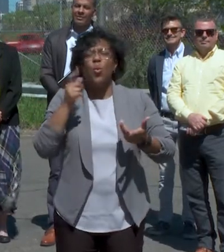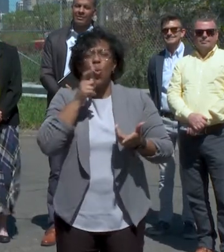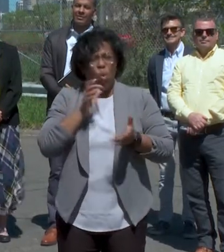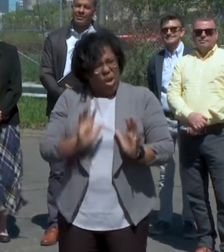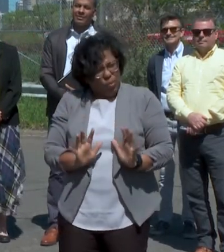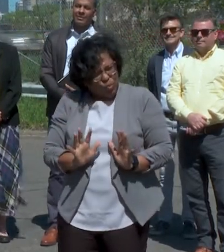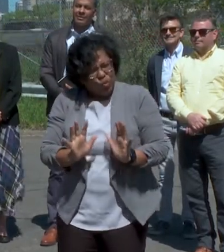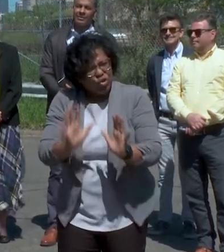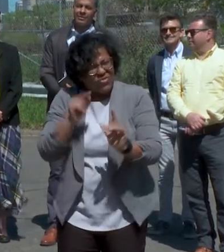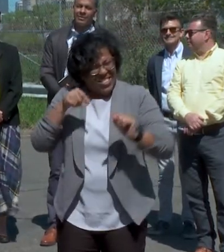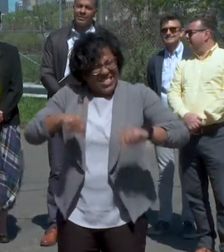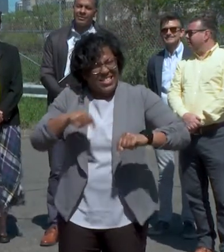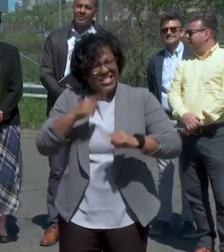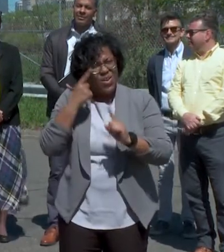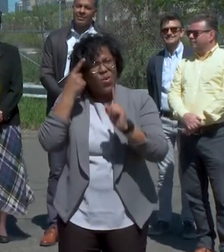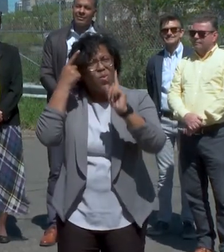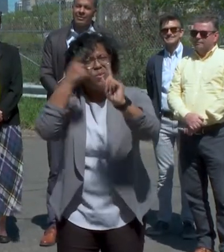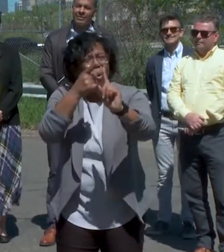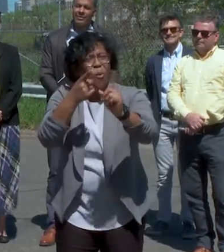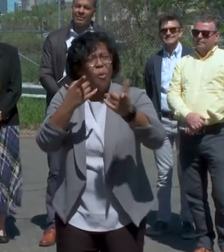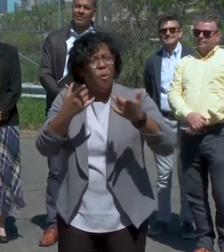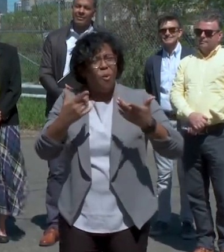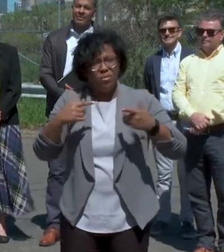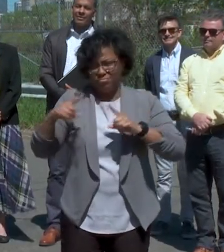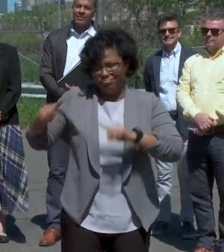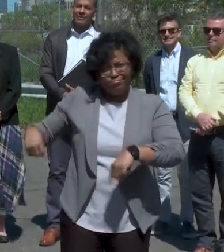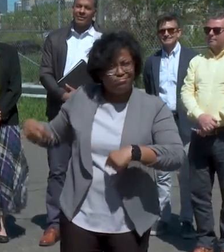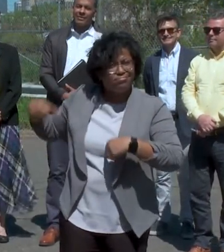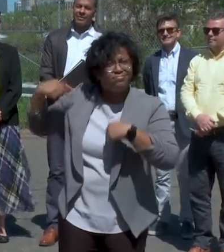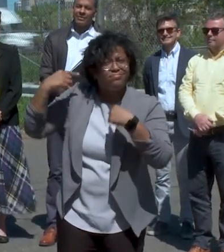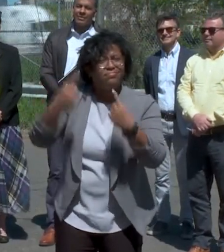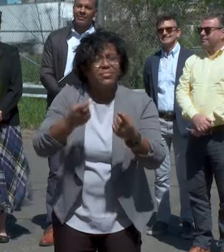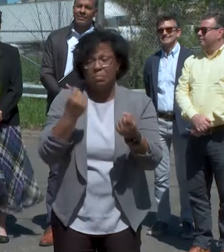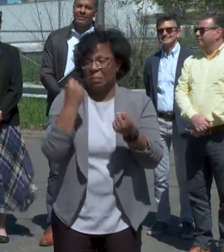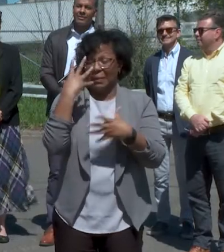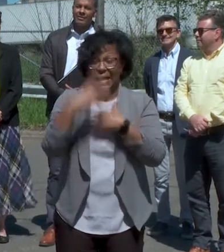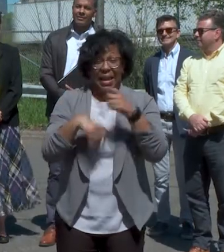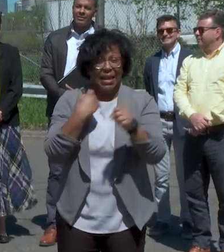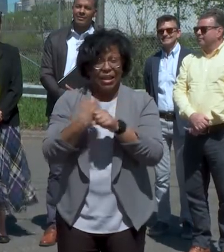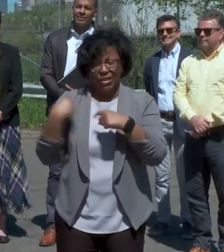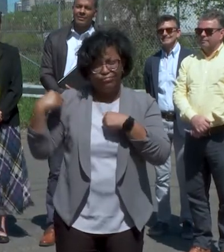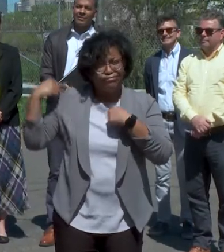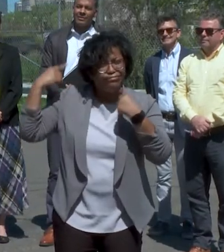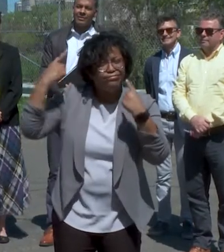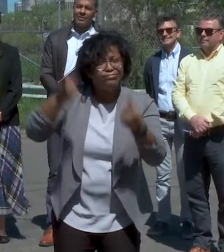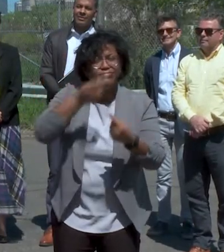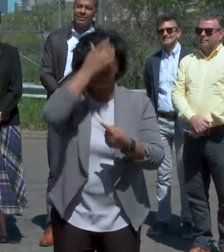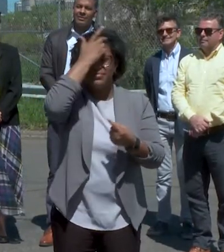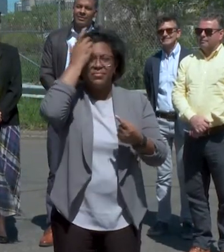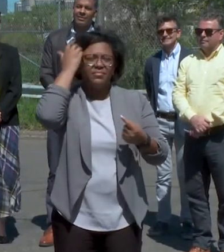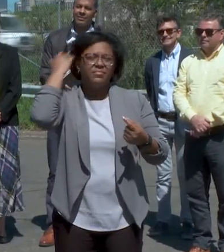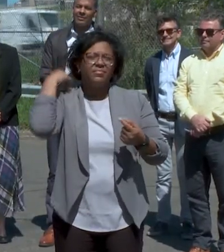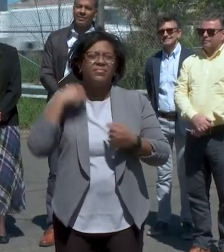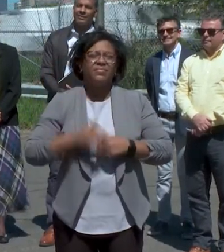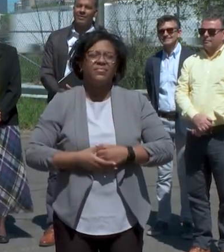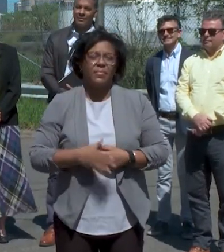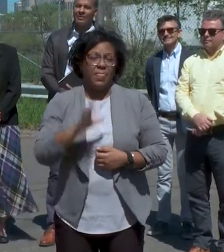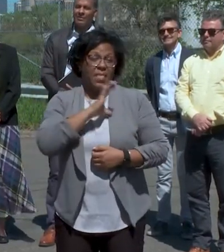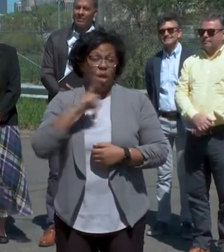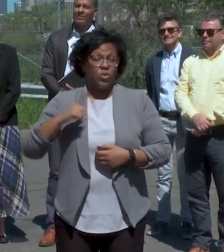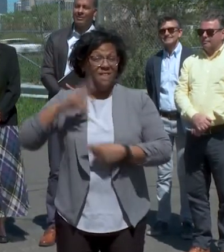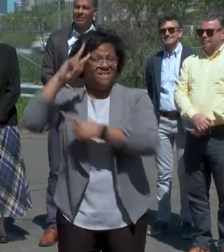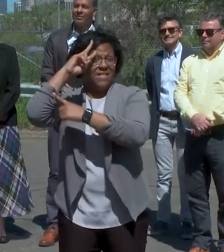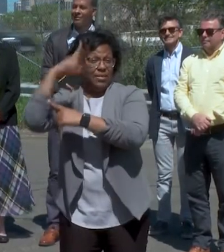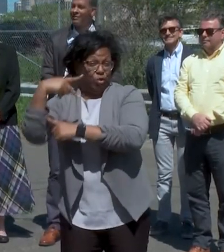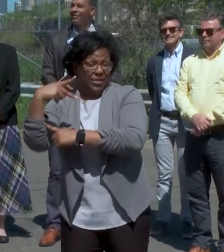initiative since I can remember. We're talking about going back years here. And that is our Council Vice President, Linea